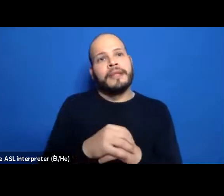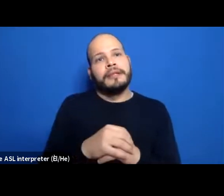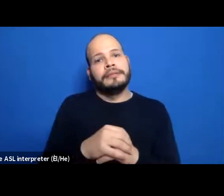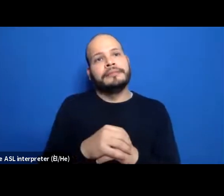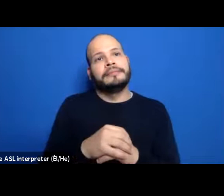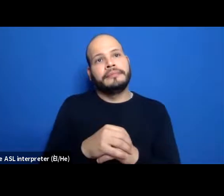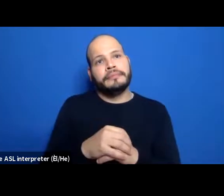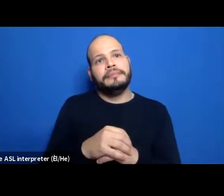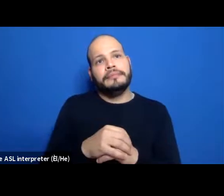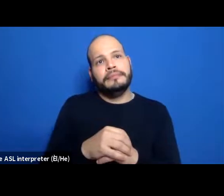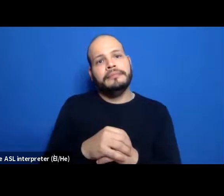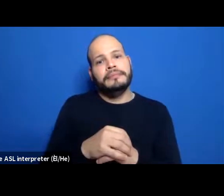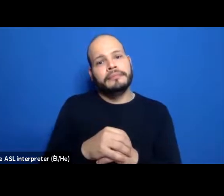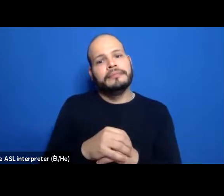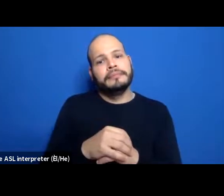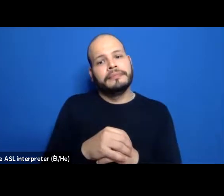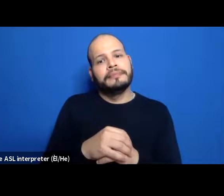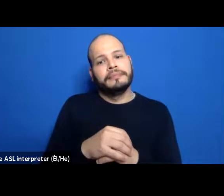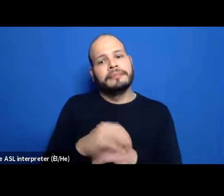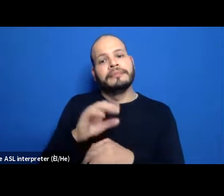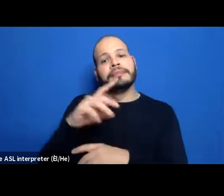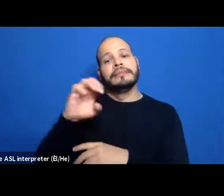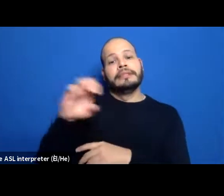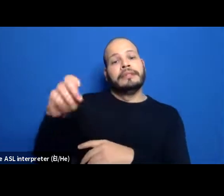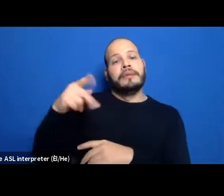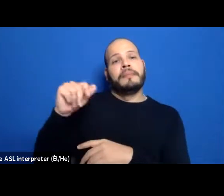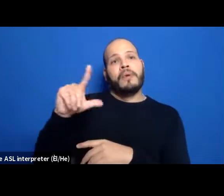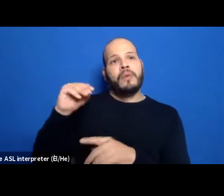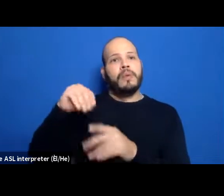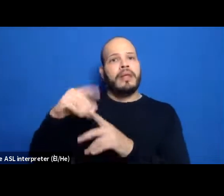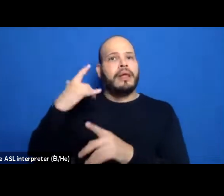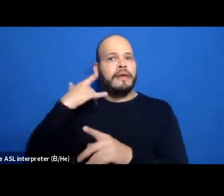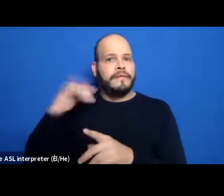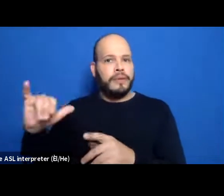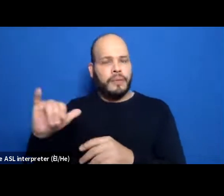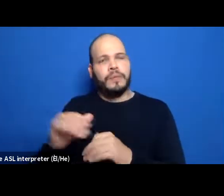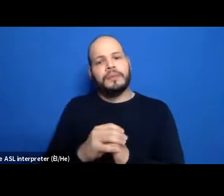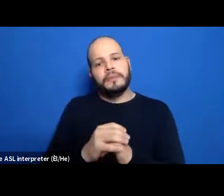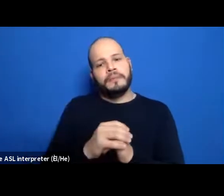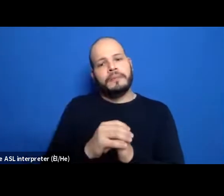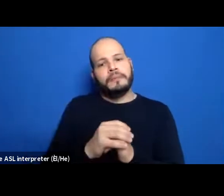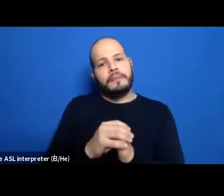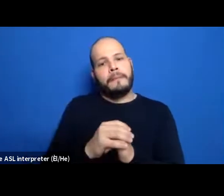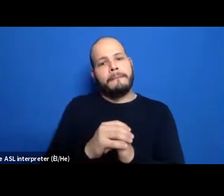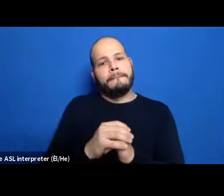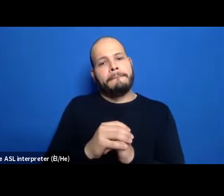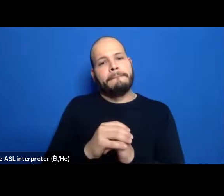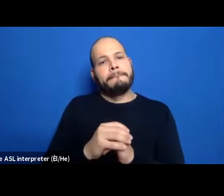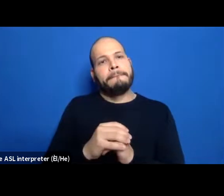history. Now, I was born in the year 1993. In